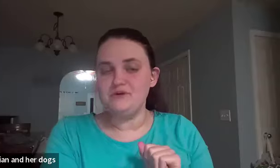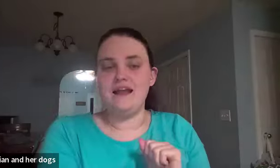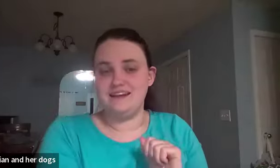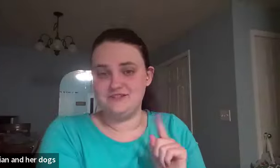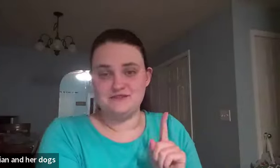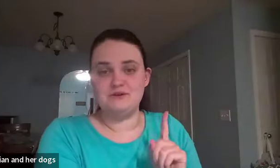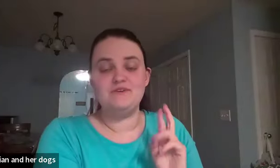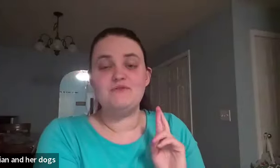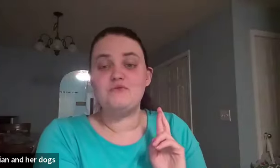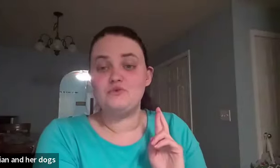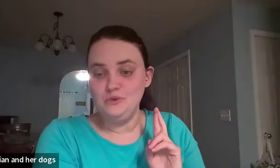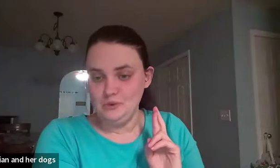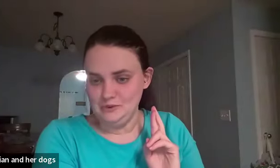rubber, I can never say this word.